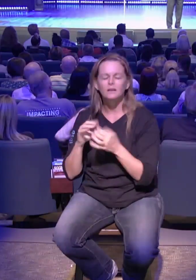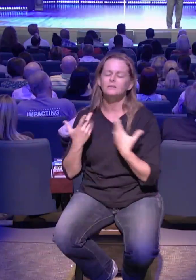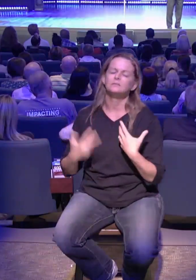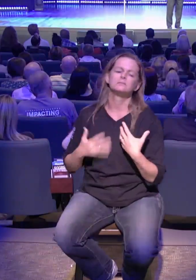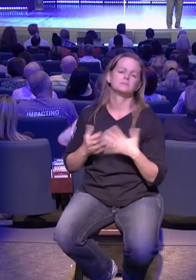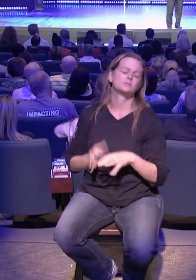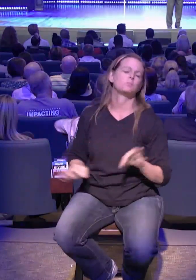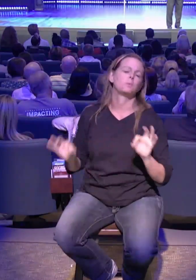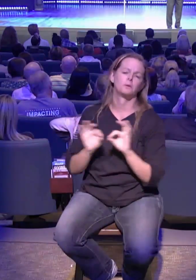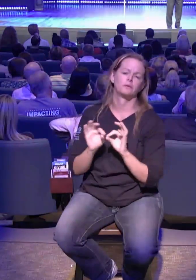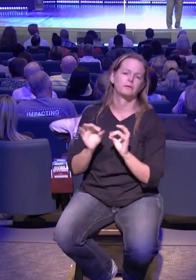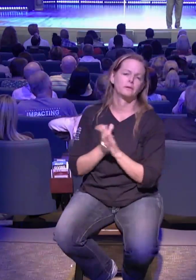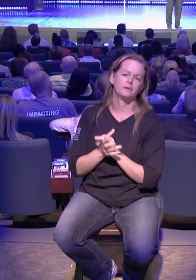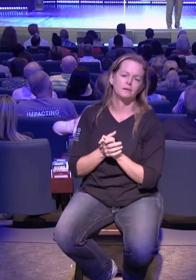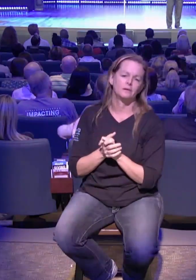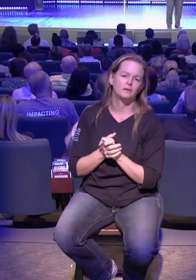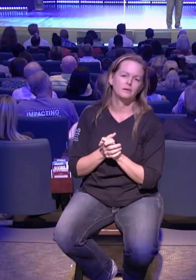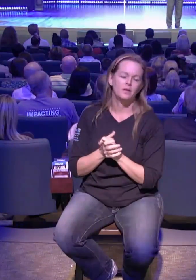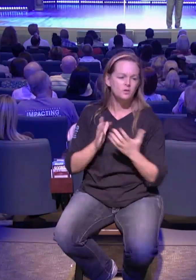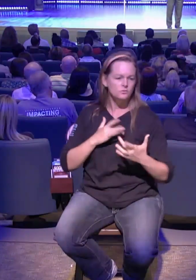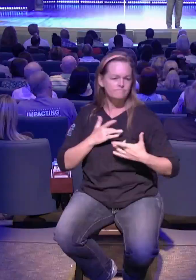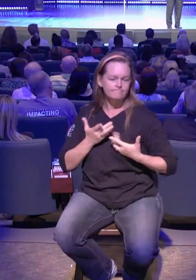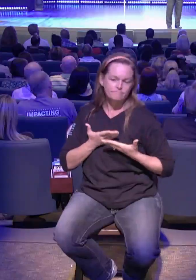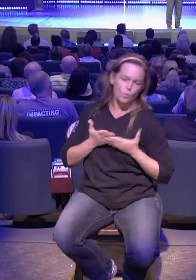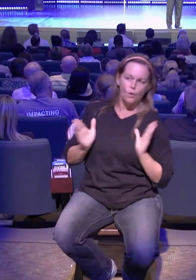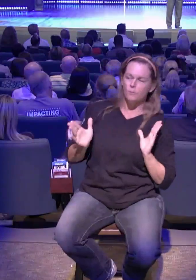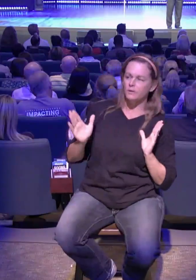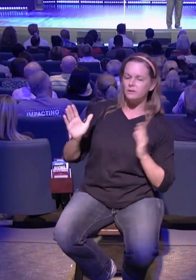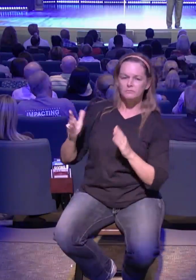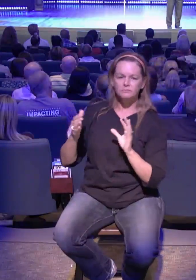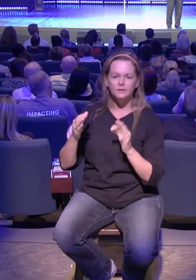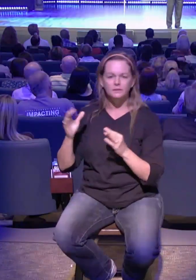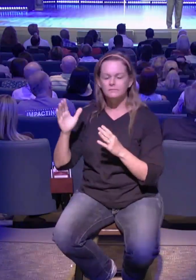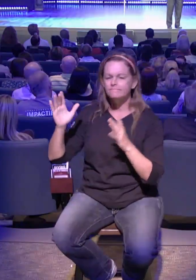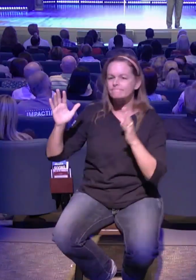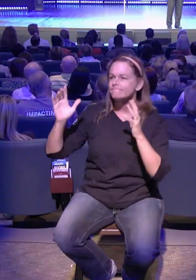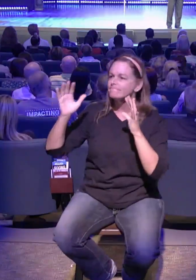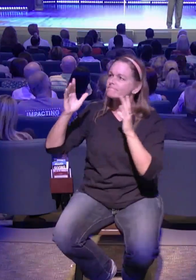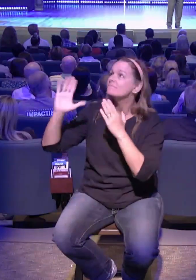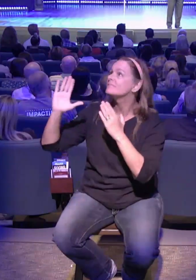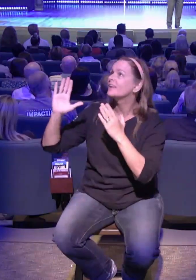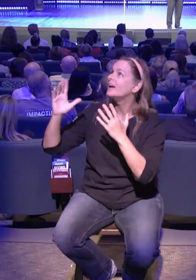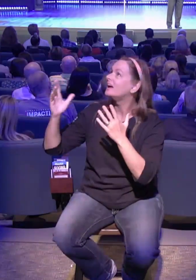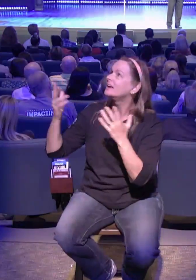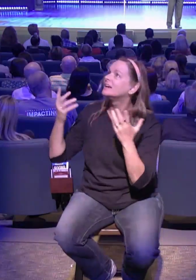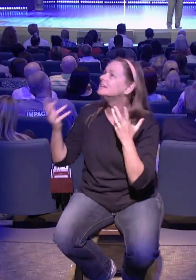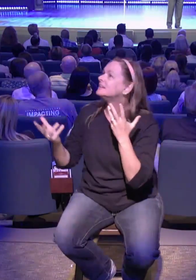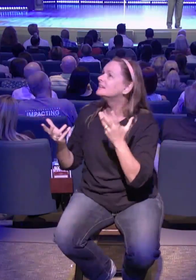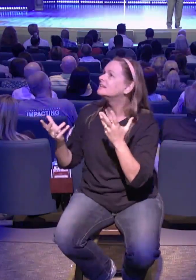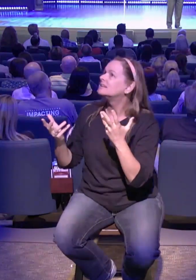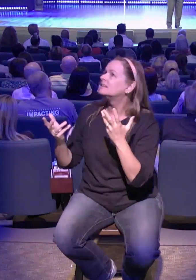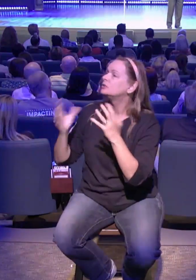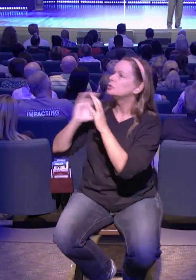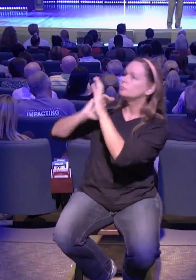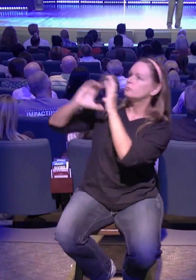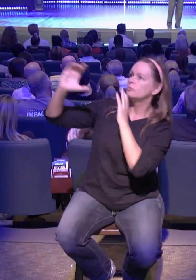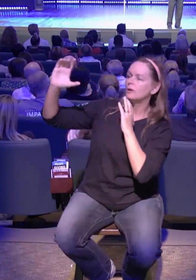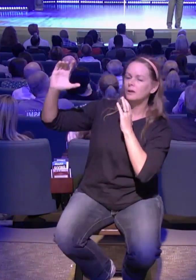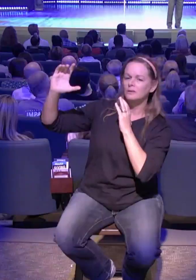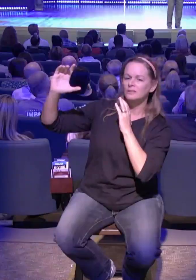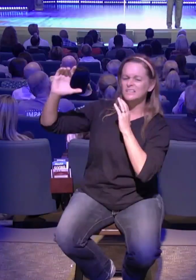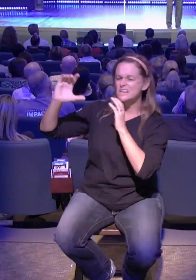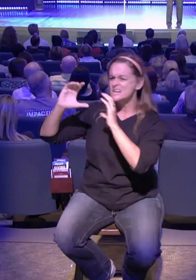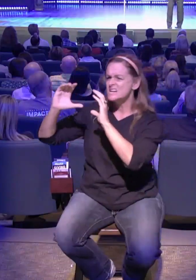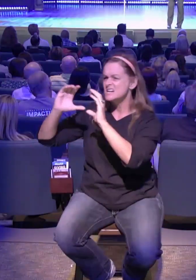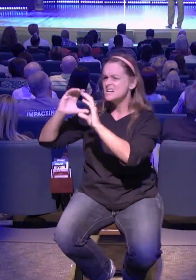critical because you become sensitive then to his voice. You recognize his voice. It becomes very quick and easy for you